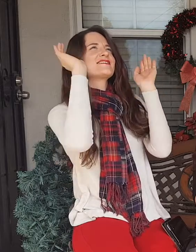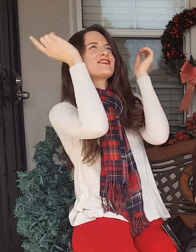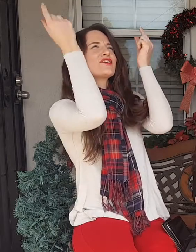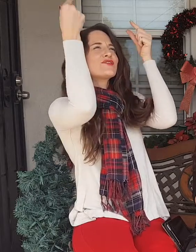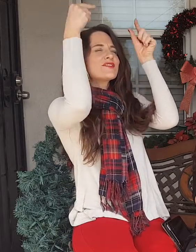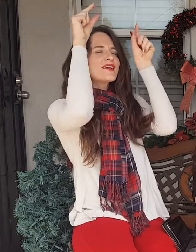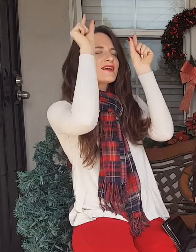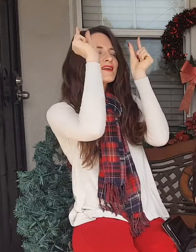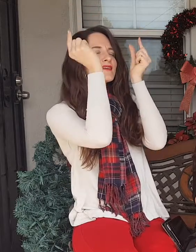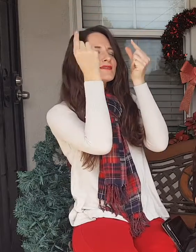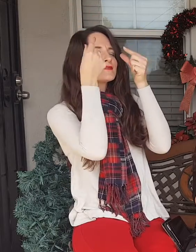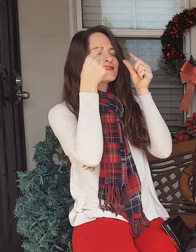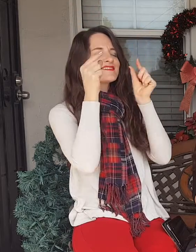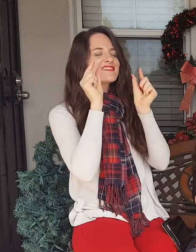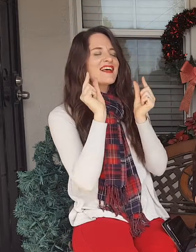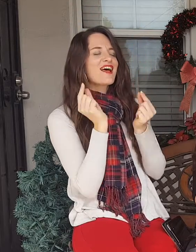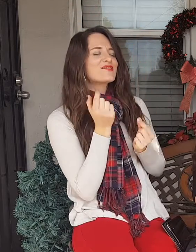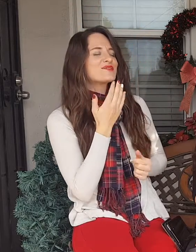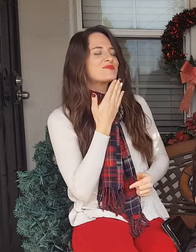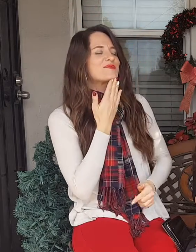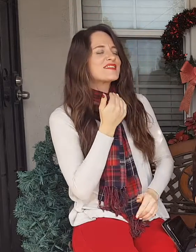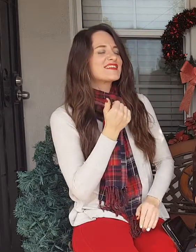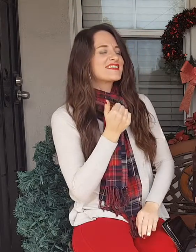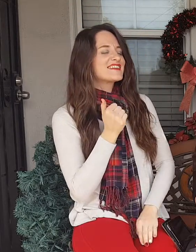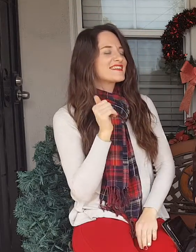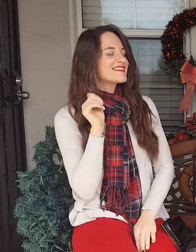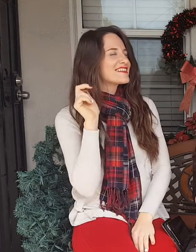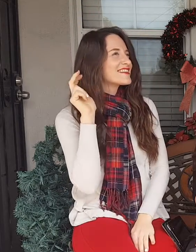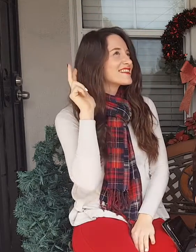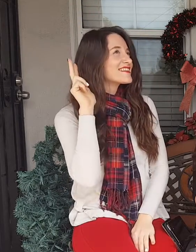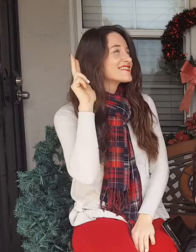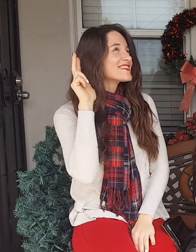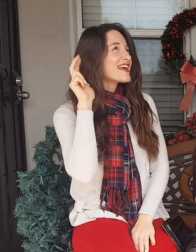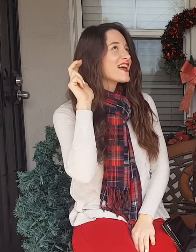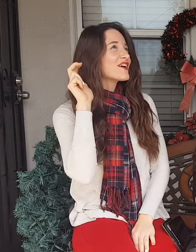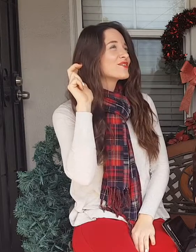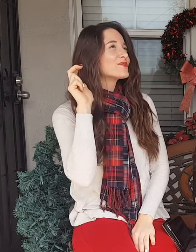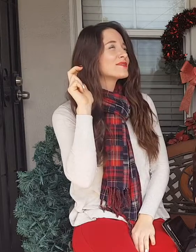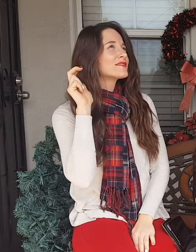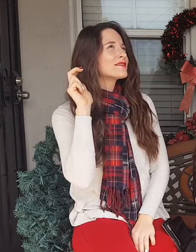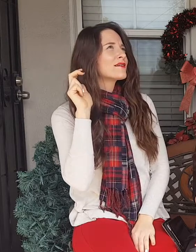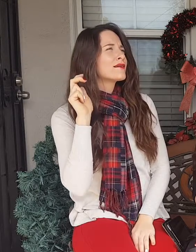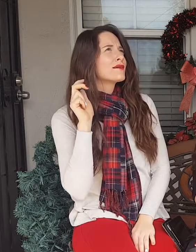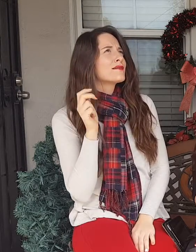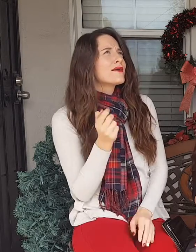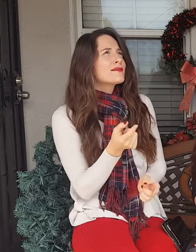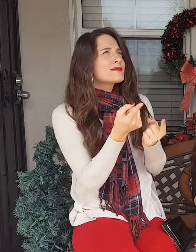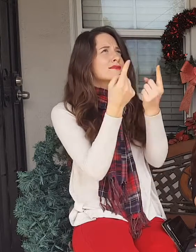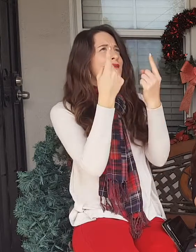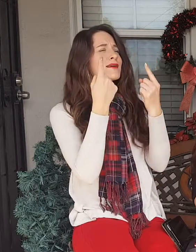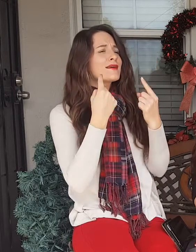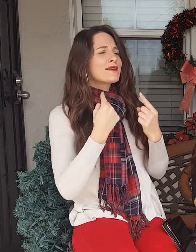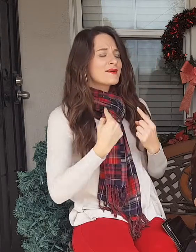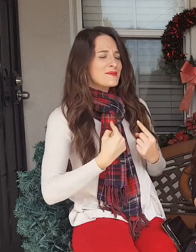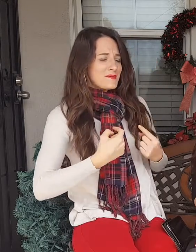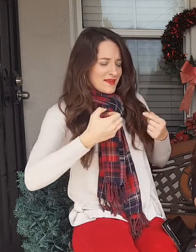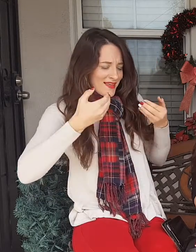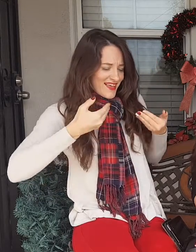Amazing grace, how sweet the sound that saved